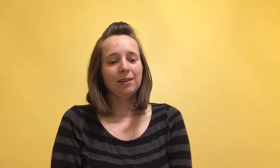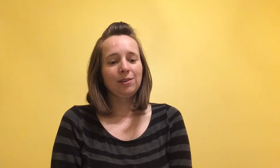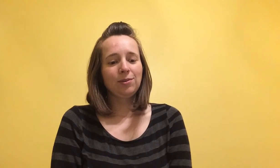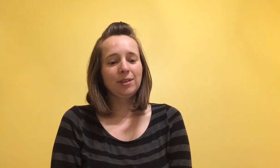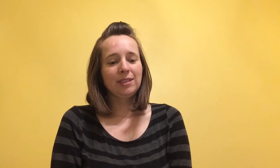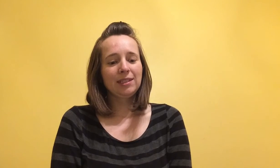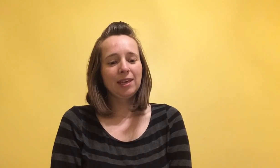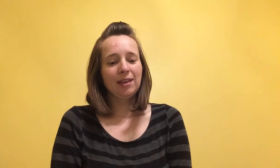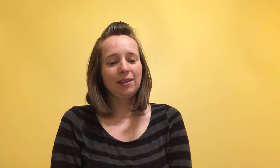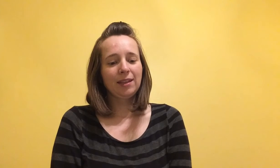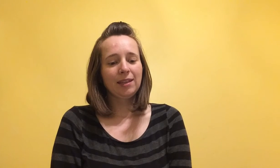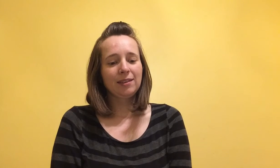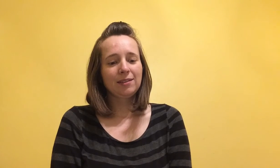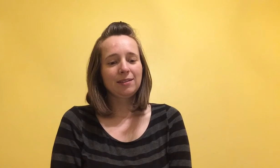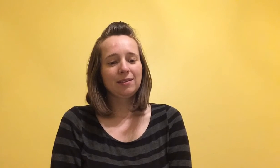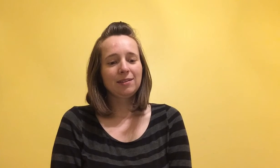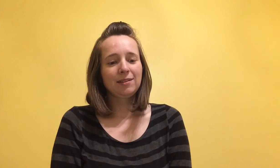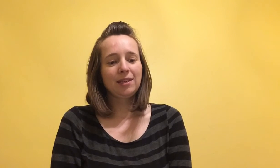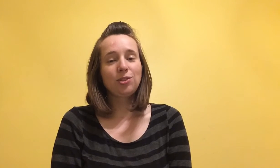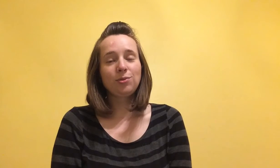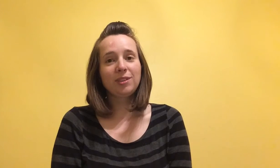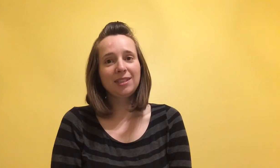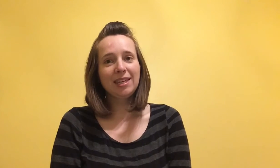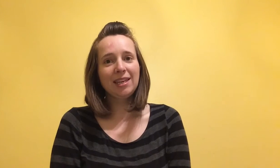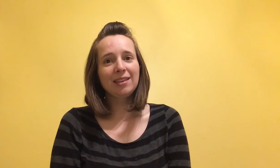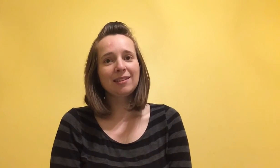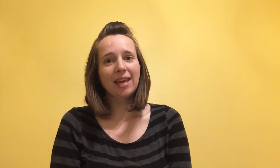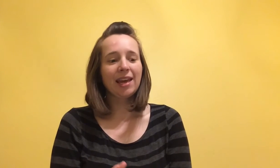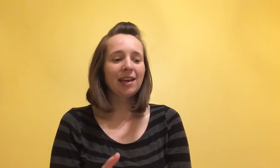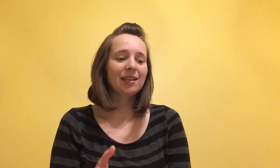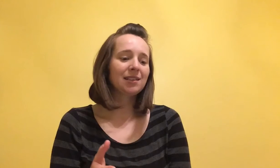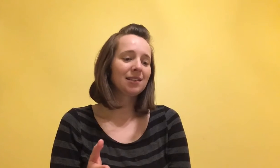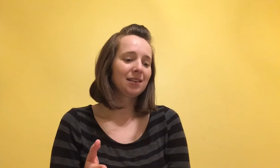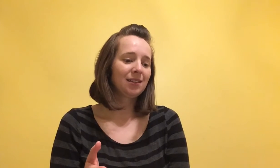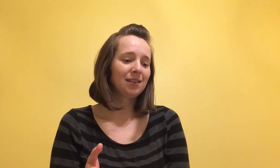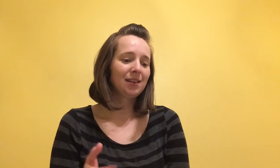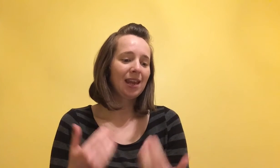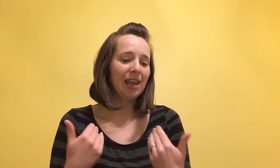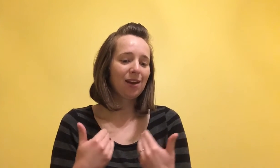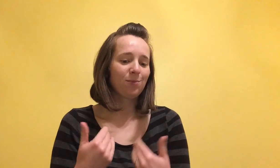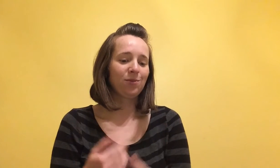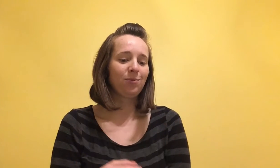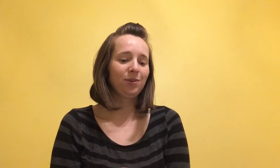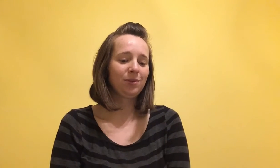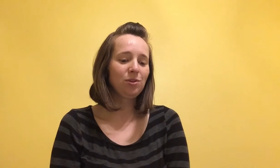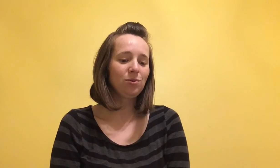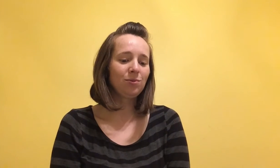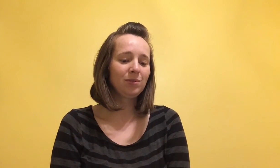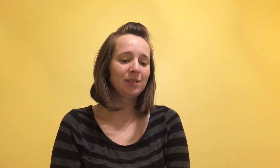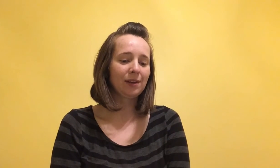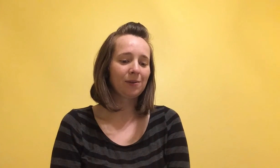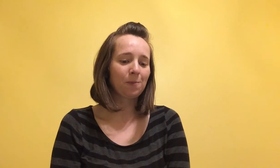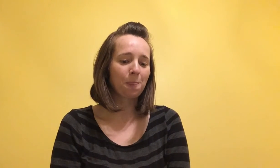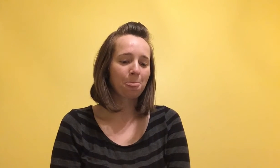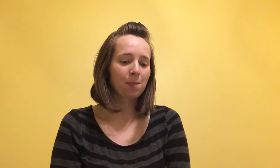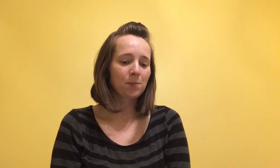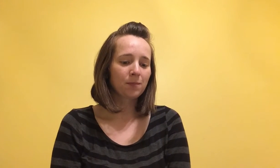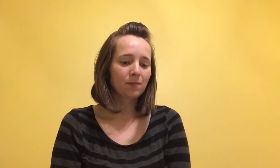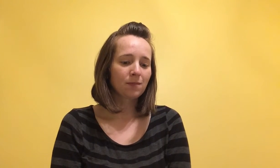You can say like, did you see that animal? We'll use